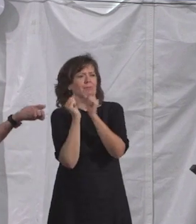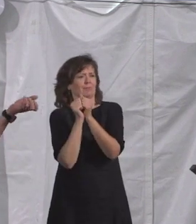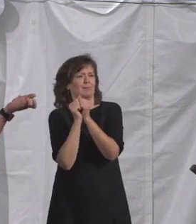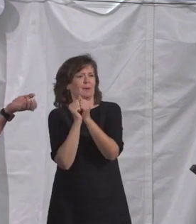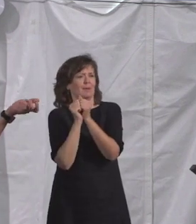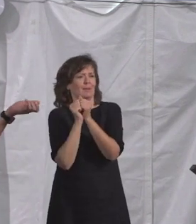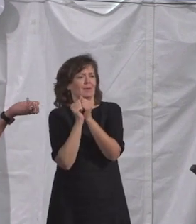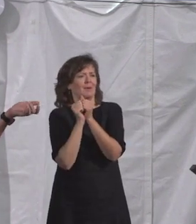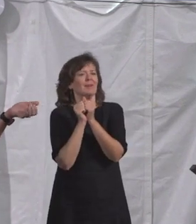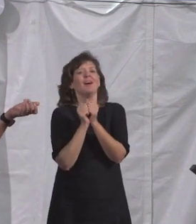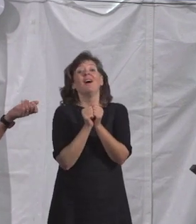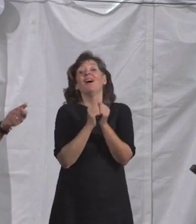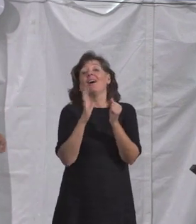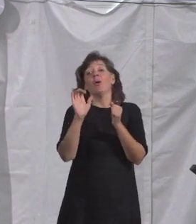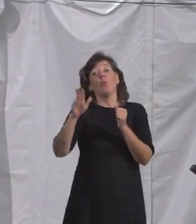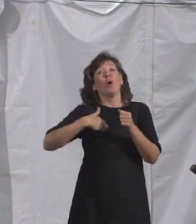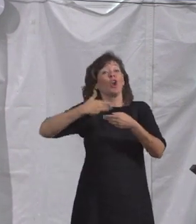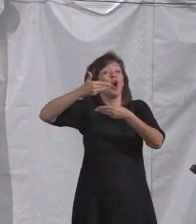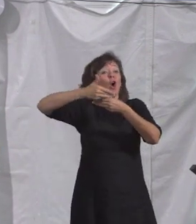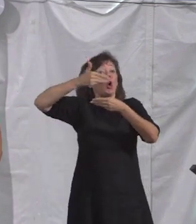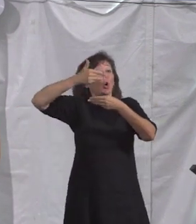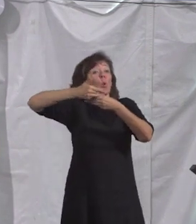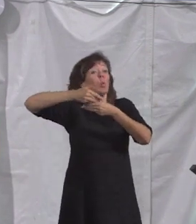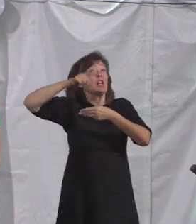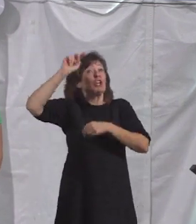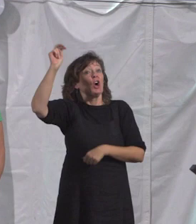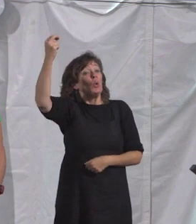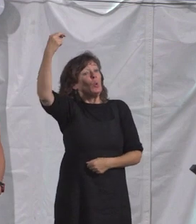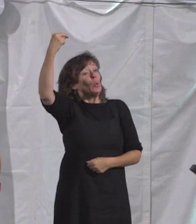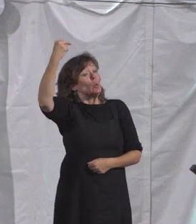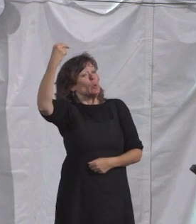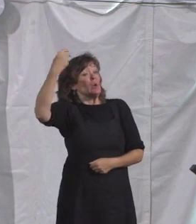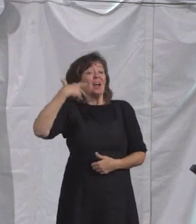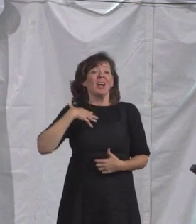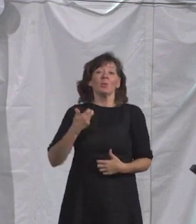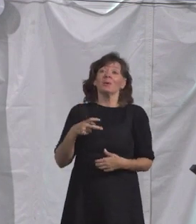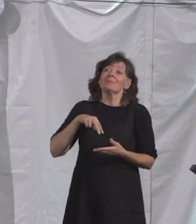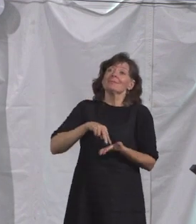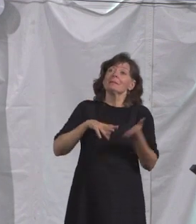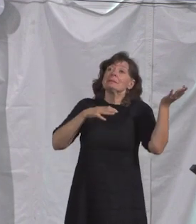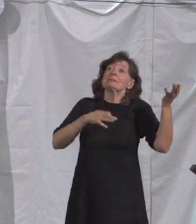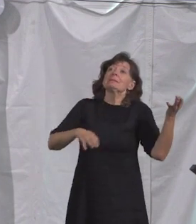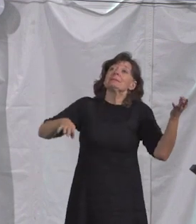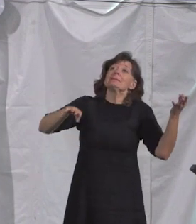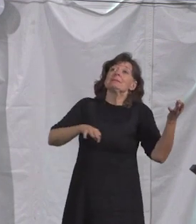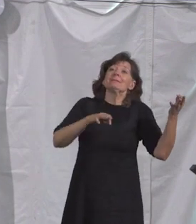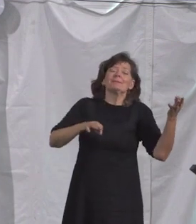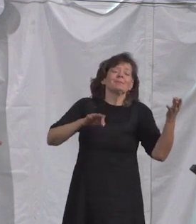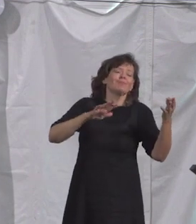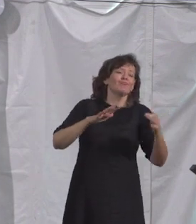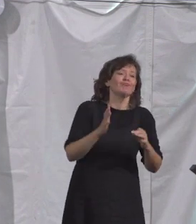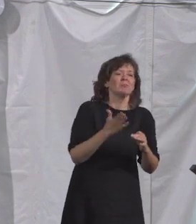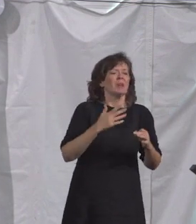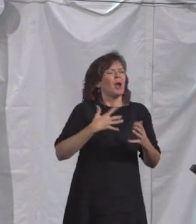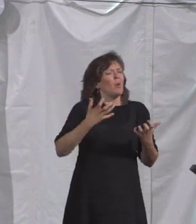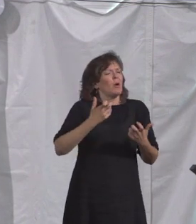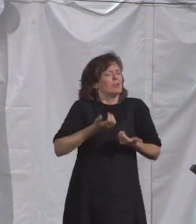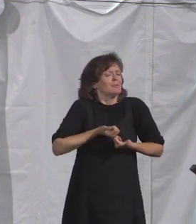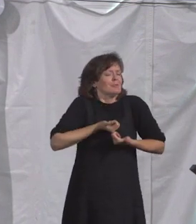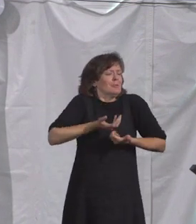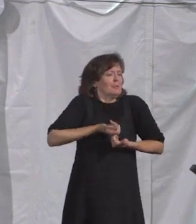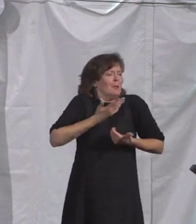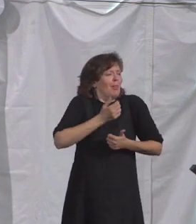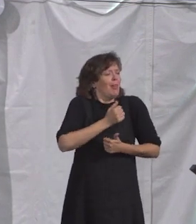wanted to stand beneath her window with a fiddle and serenade Nora. He wanted to write her love poems like,